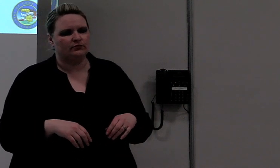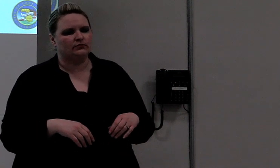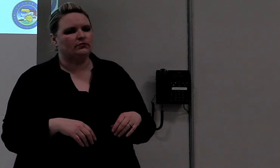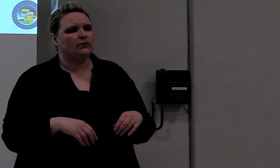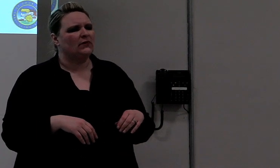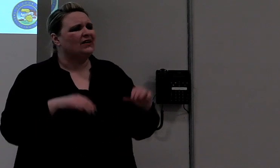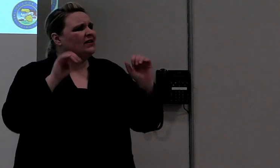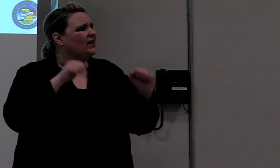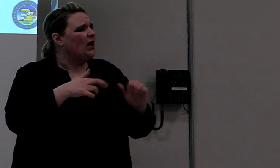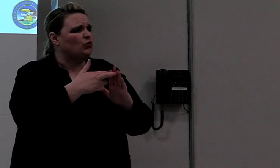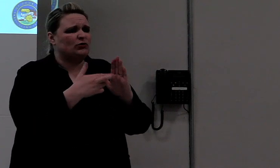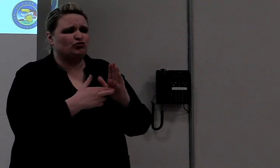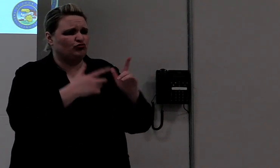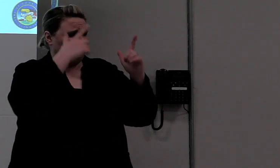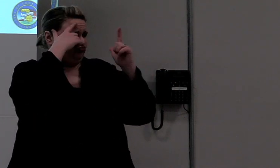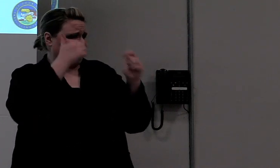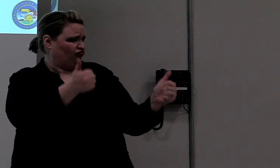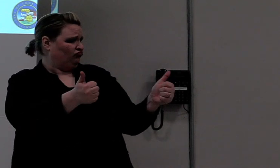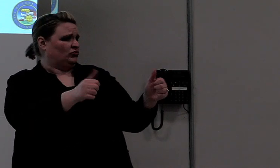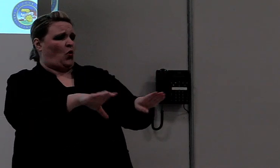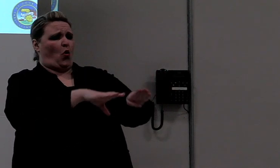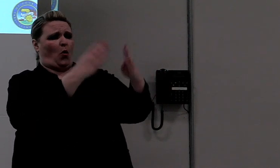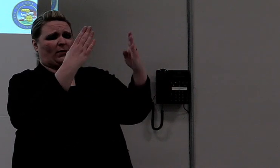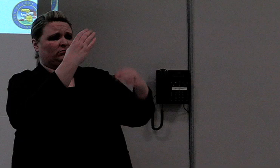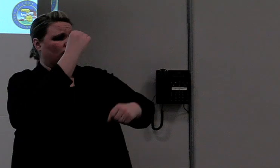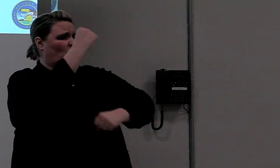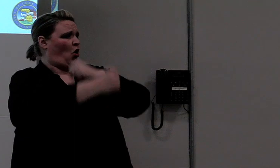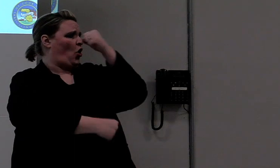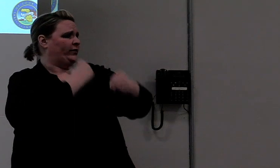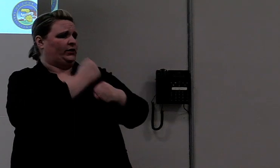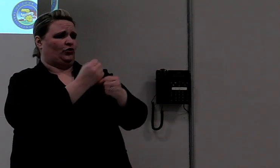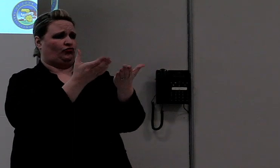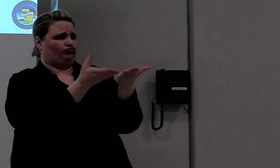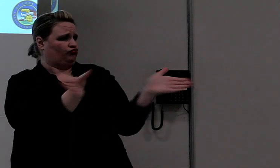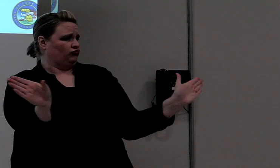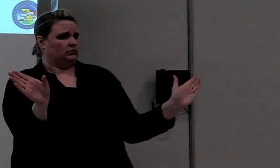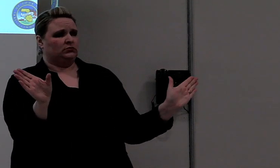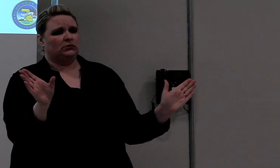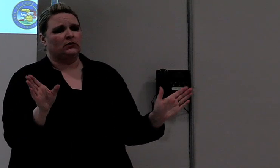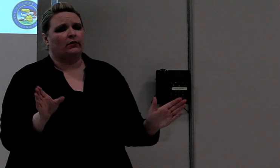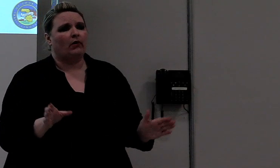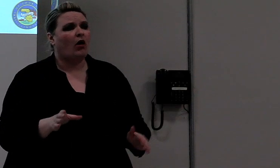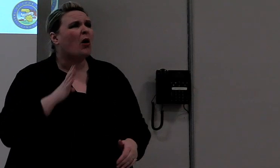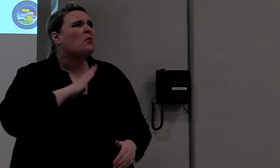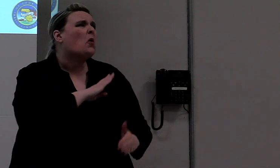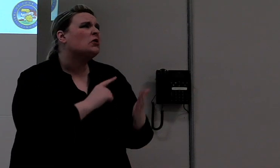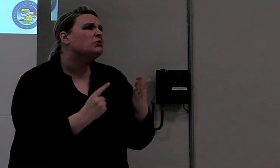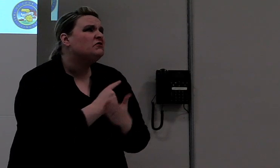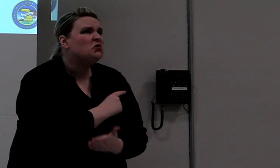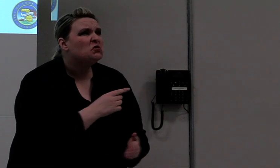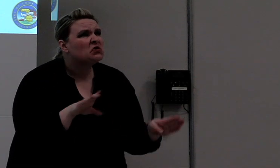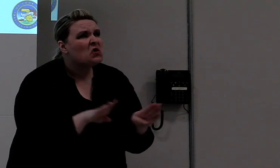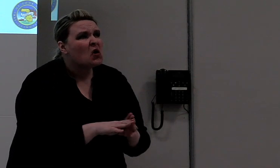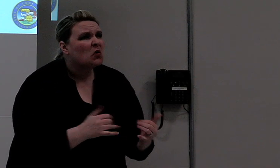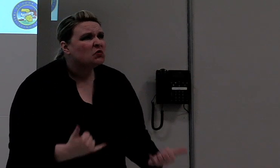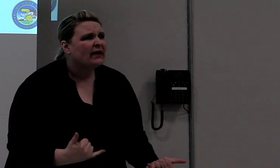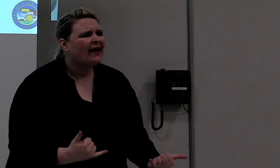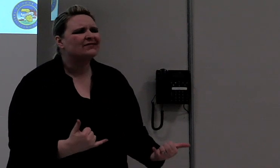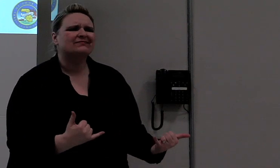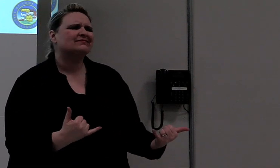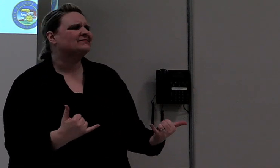And you can register at any time. It's open year-round, so you don't have to worry about, people say, oh, the board review is closed right now.